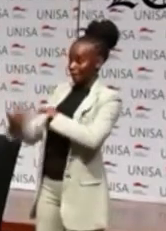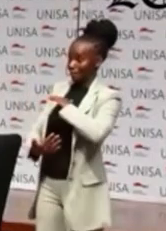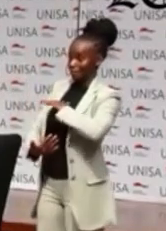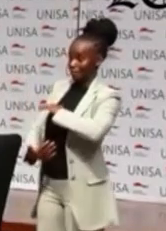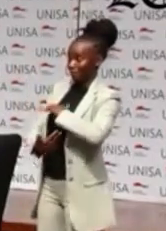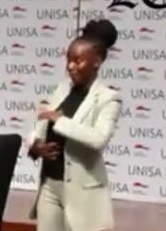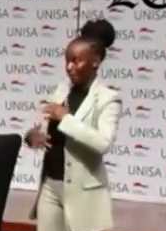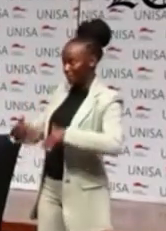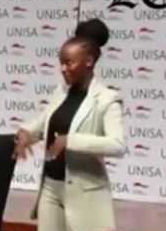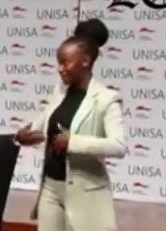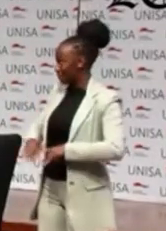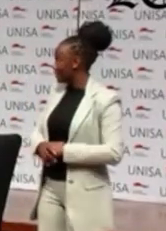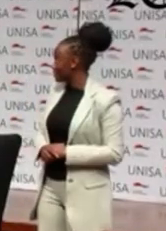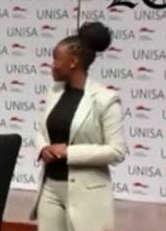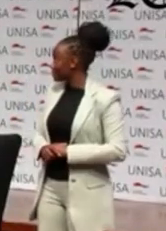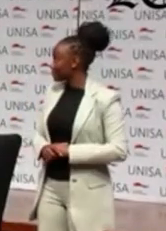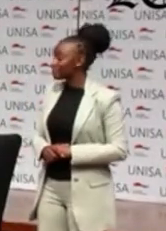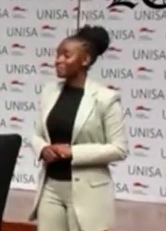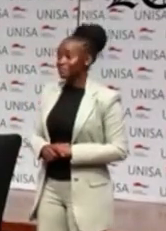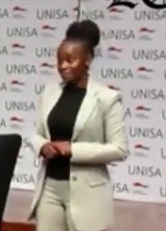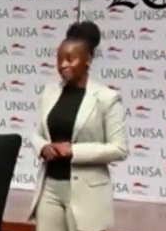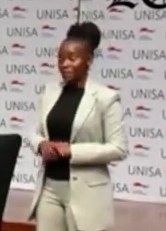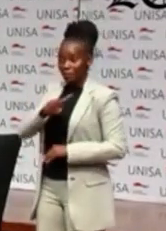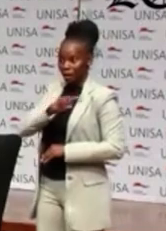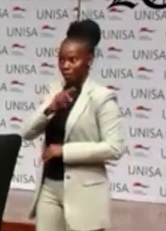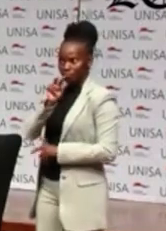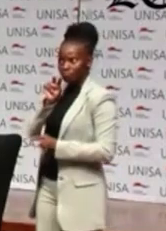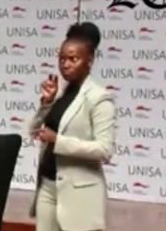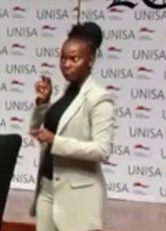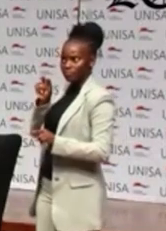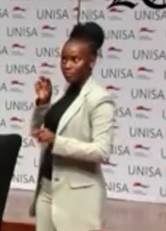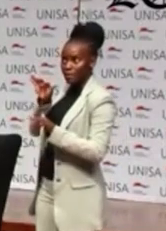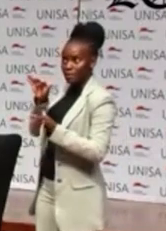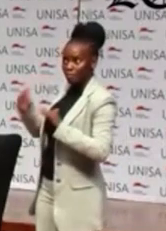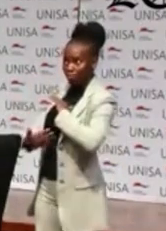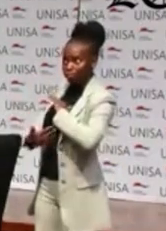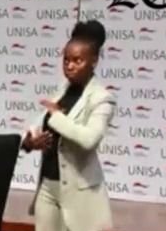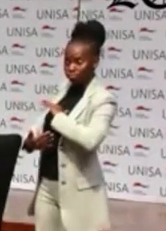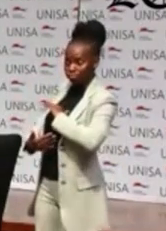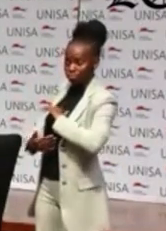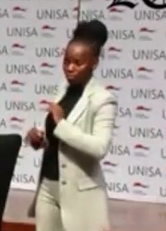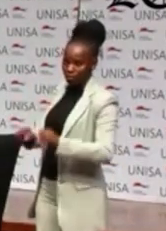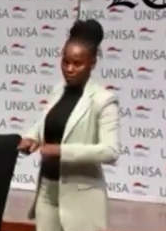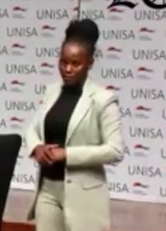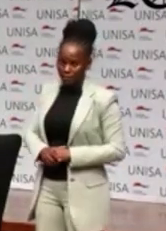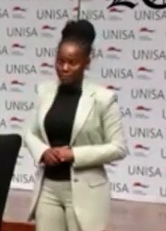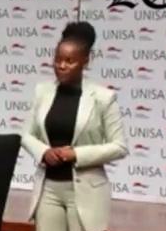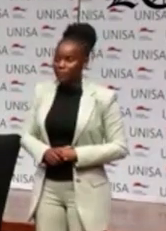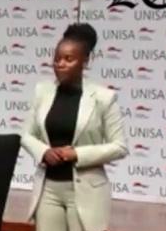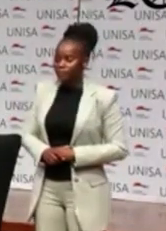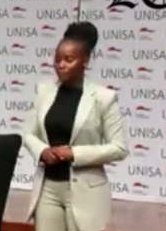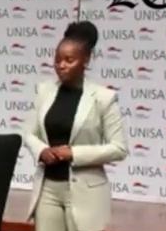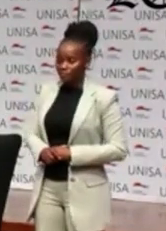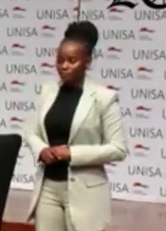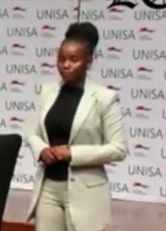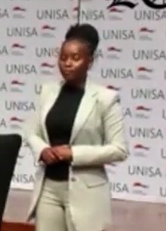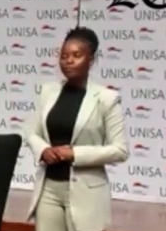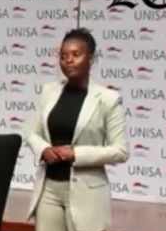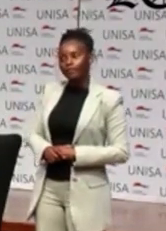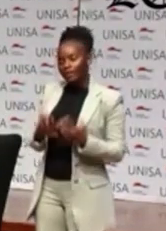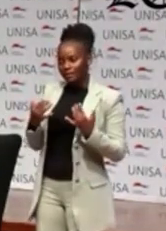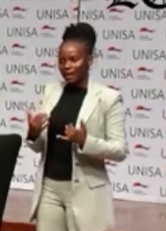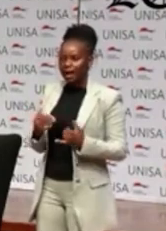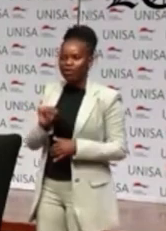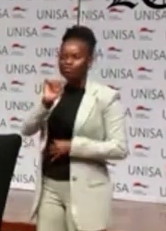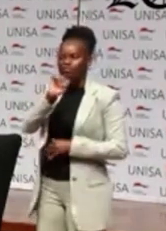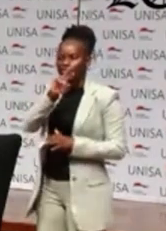of hours because we are staring at hungry people. Just reflect on what you have learned in your role